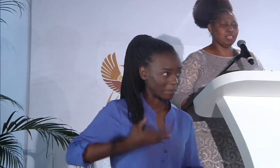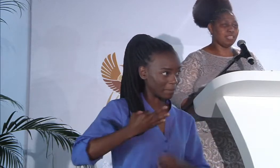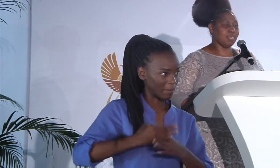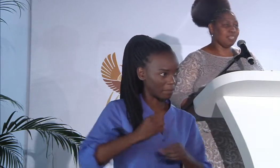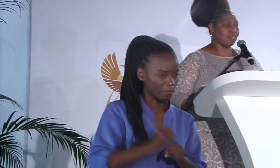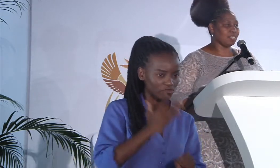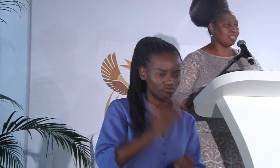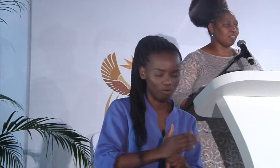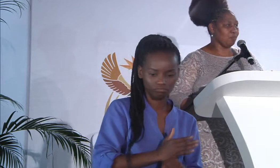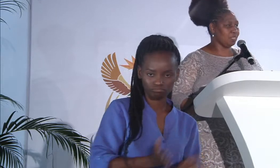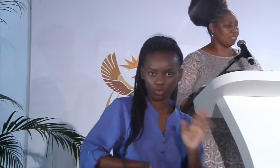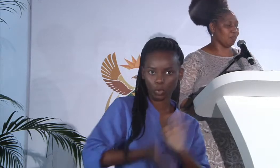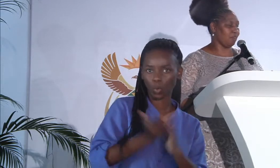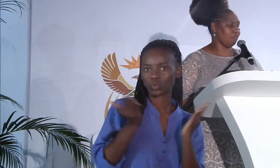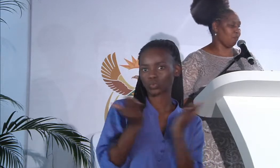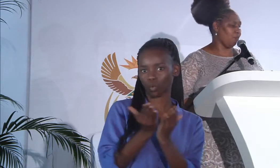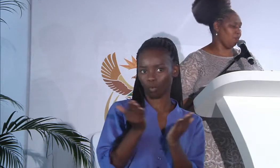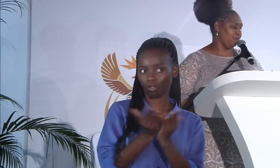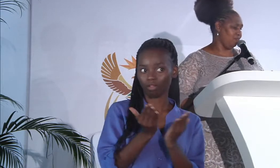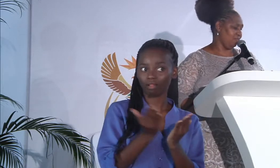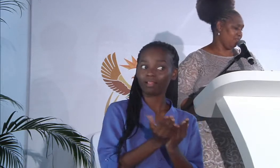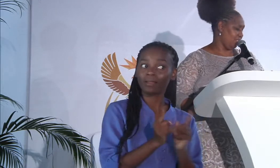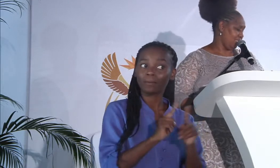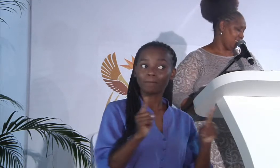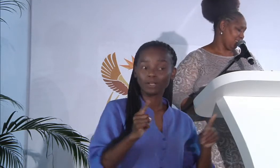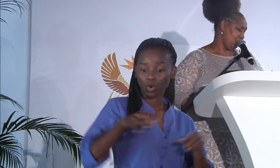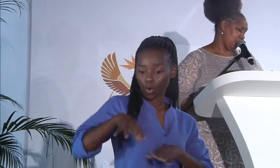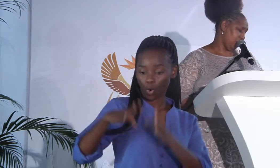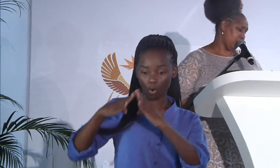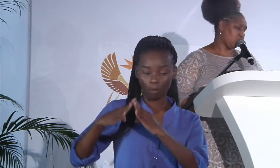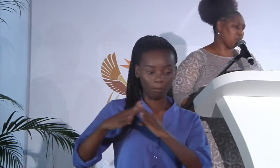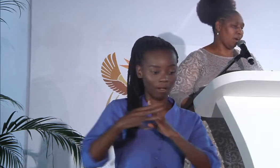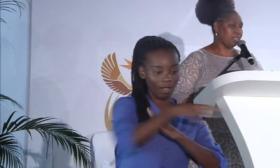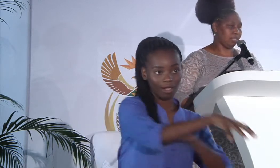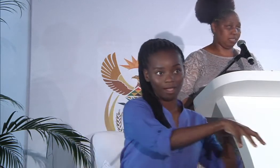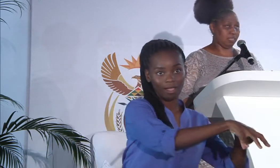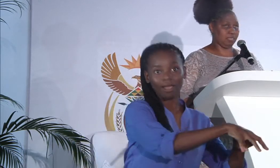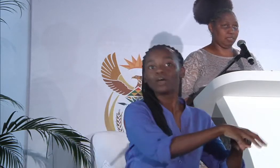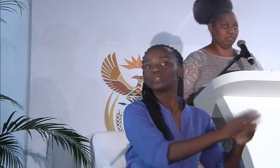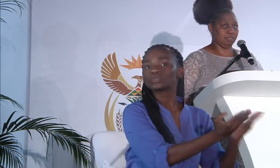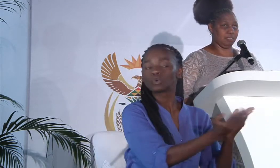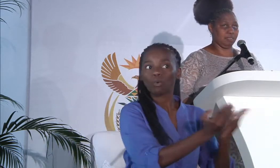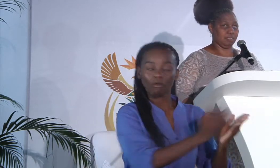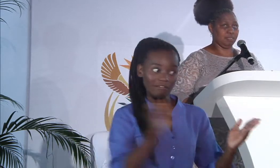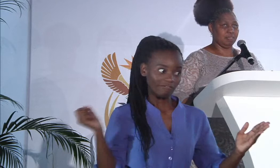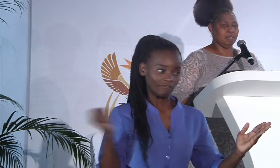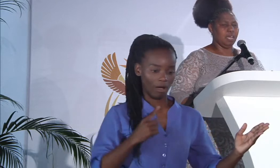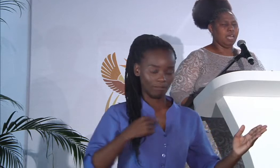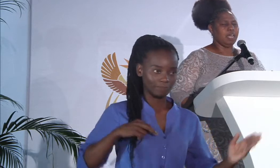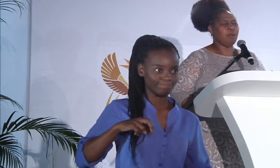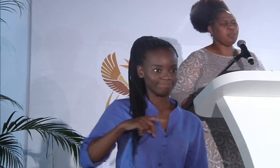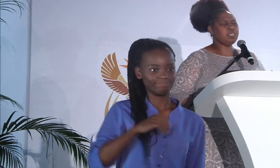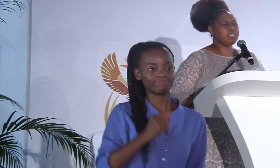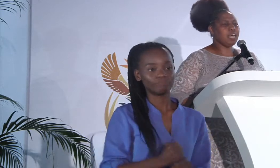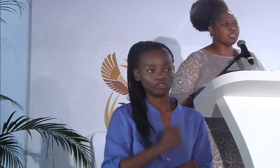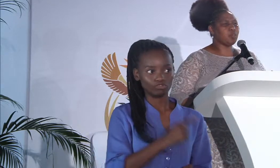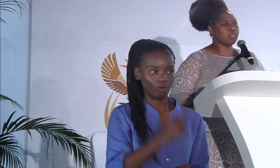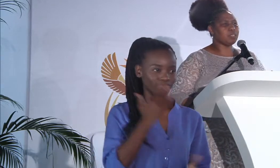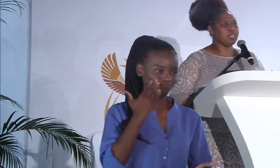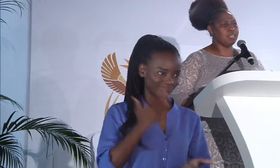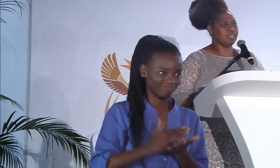than 3,000 kilometers away from home. They made sure I did. Now, I'm not here